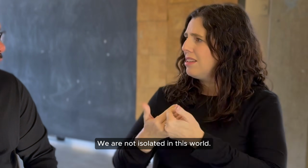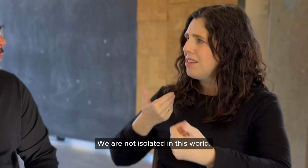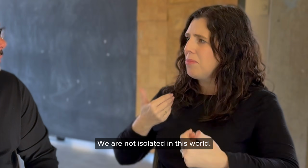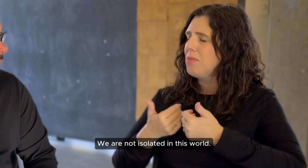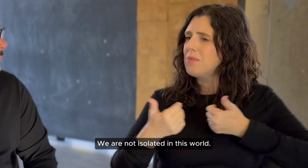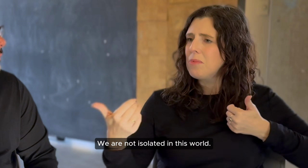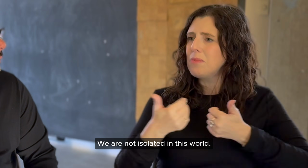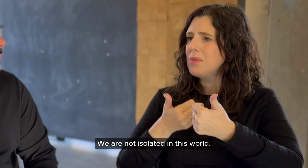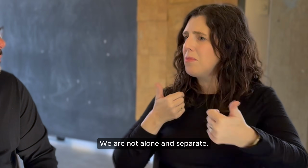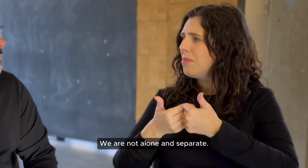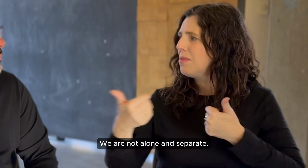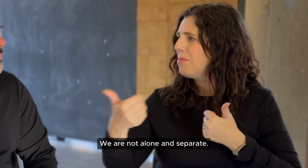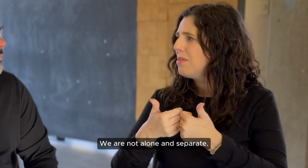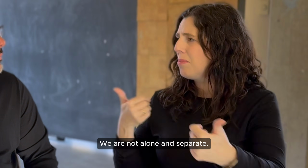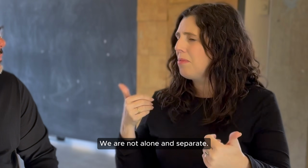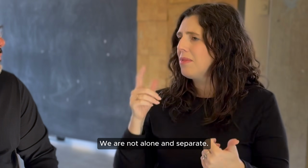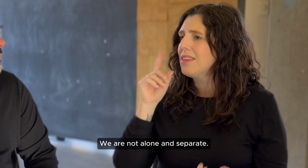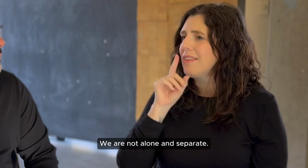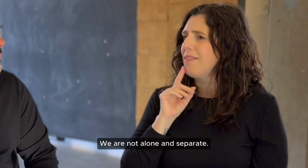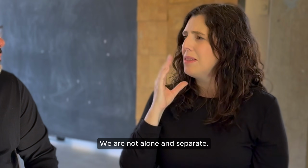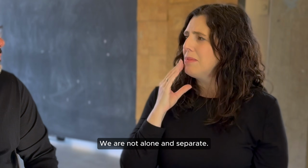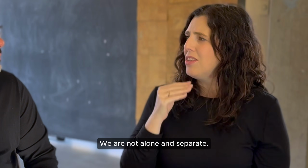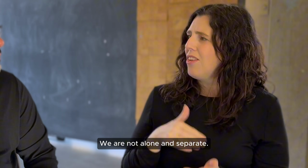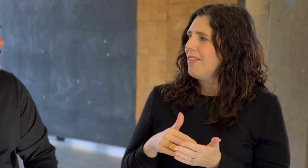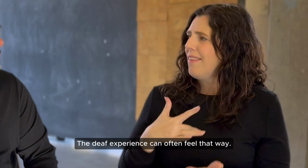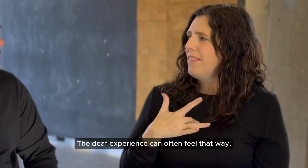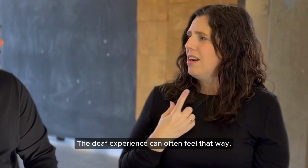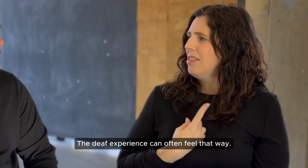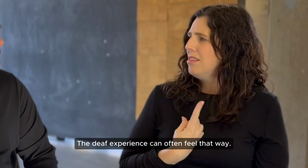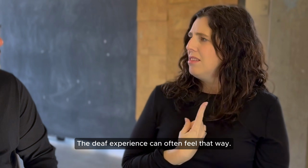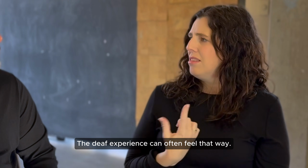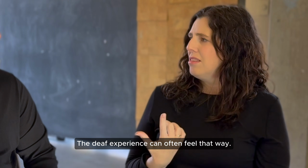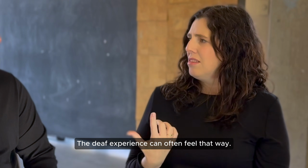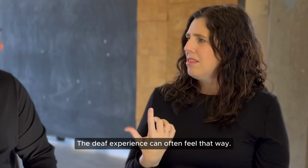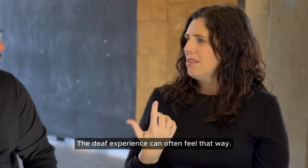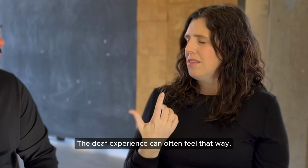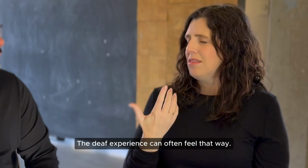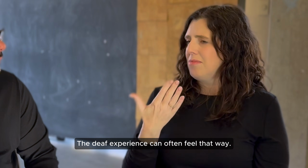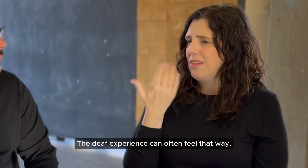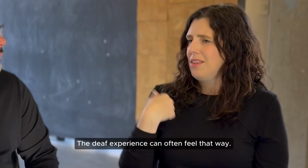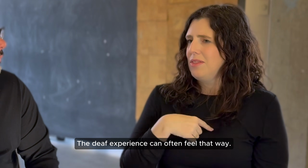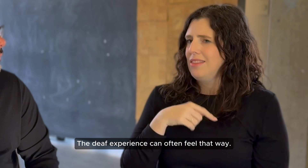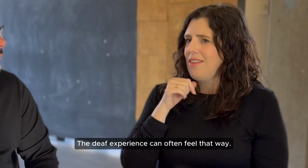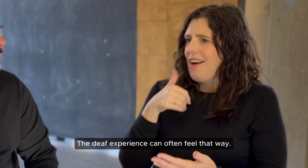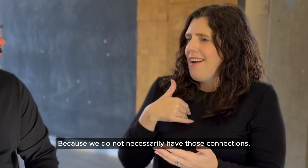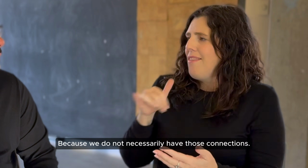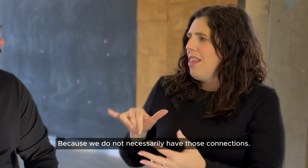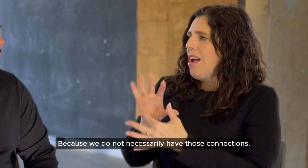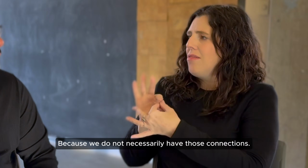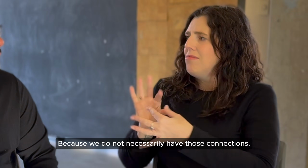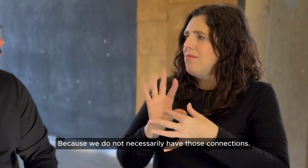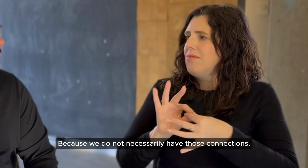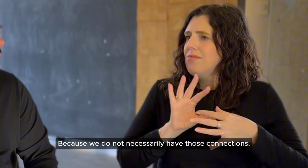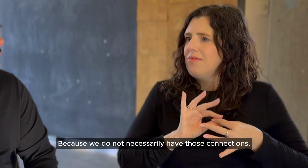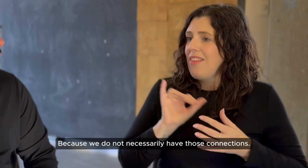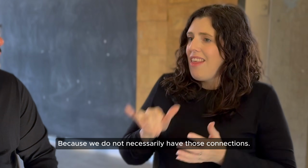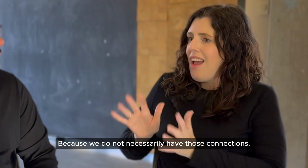isolated in this world. We're not alone and separate. The deaf experience can often feel that way because we don't necessarily have